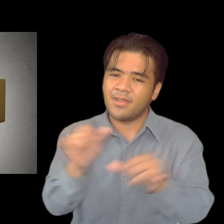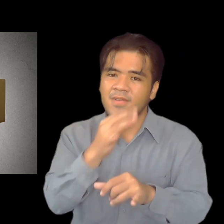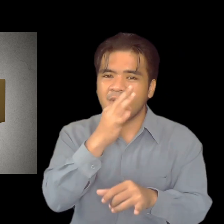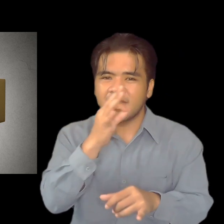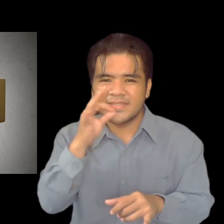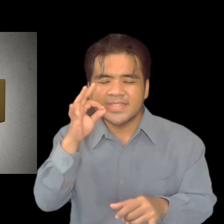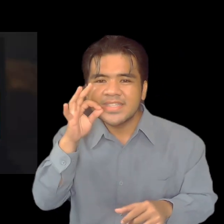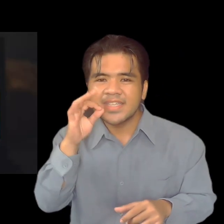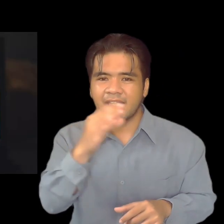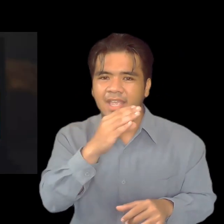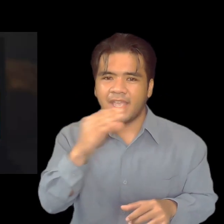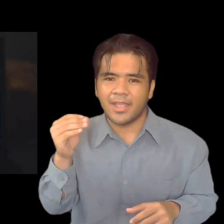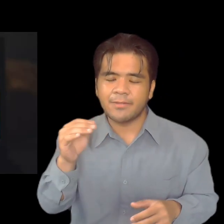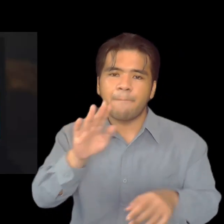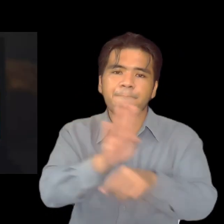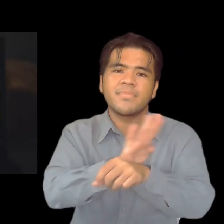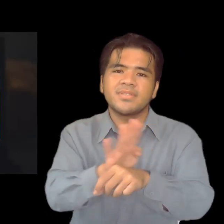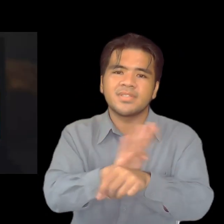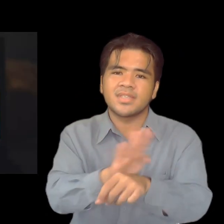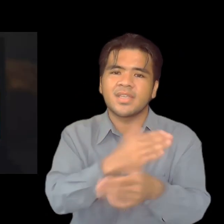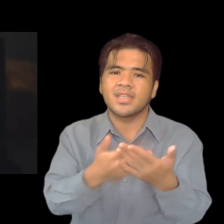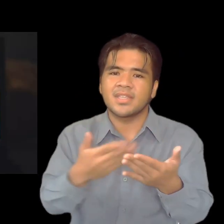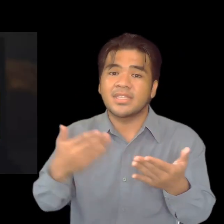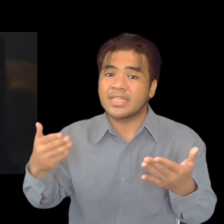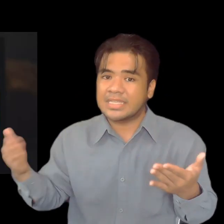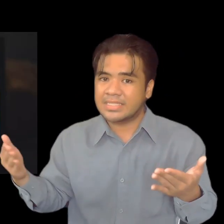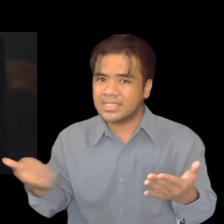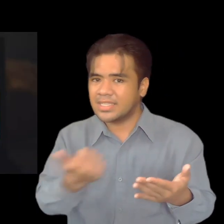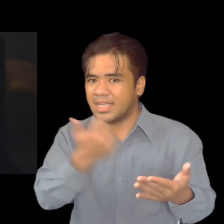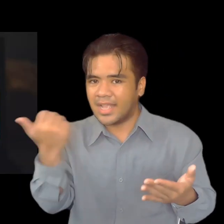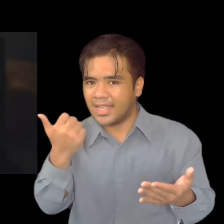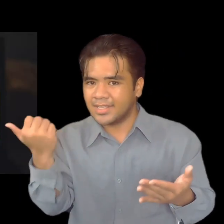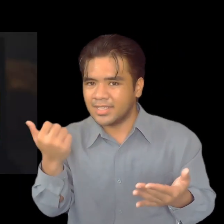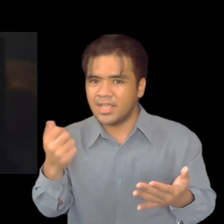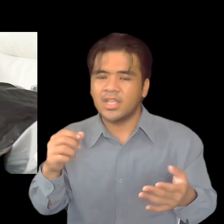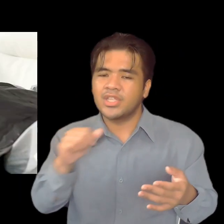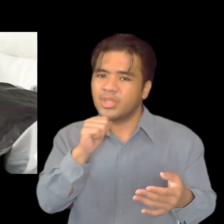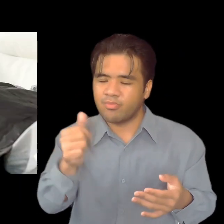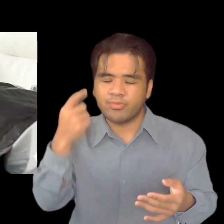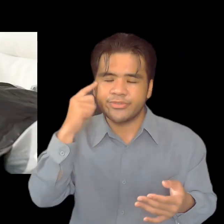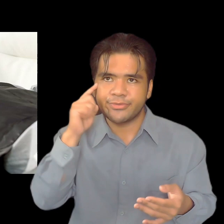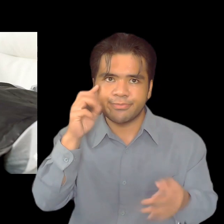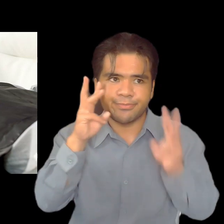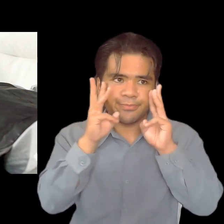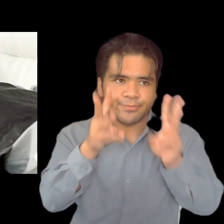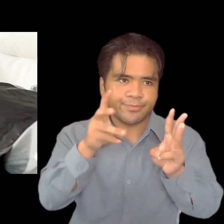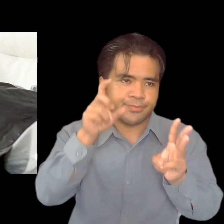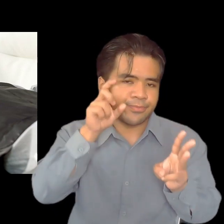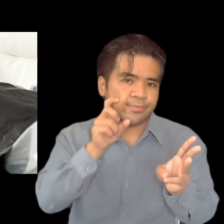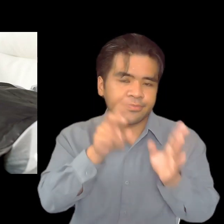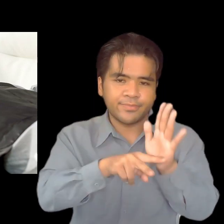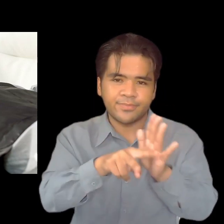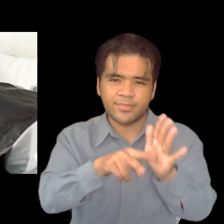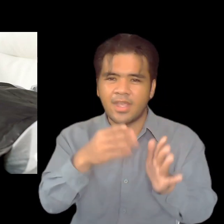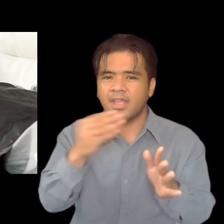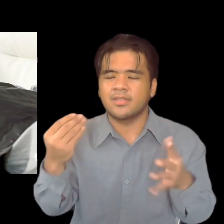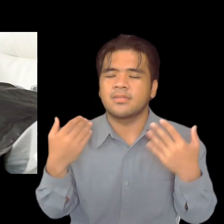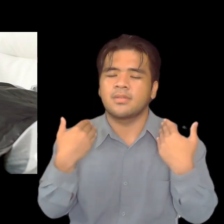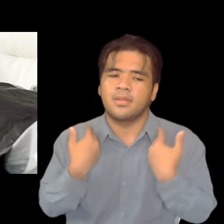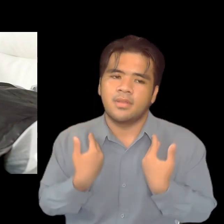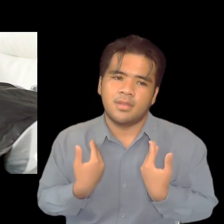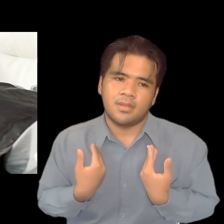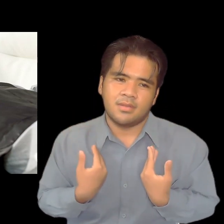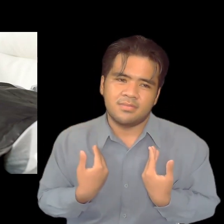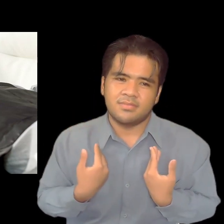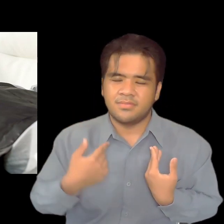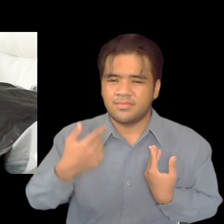important tasks so that you won't think of watching porn. And you will lose the energy to have sex because you'll be